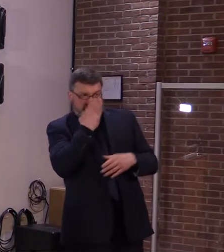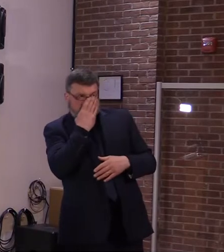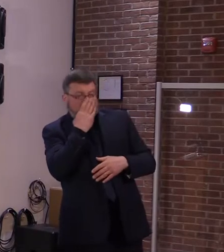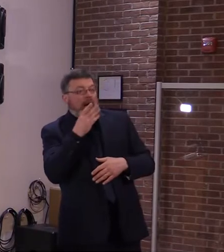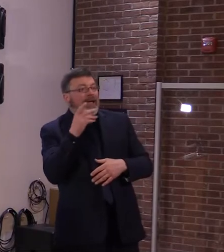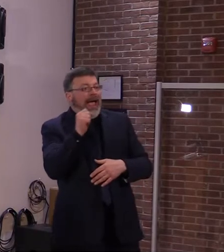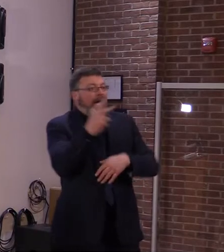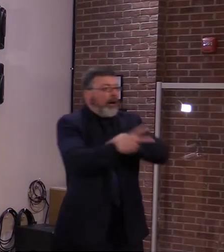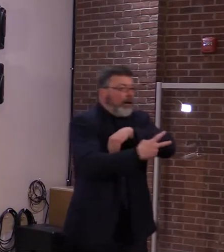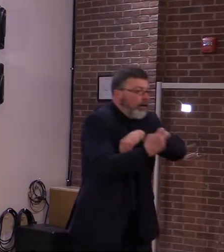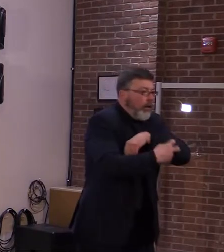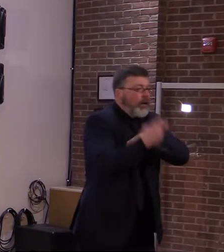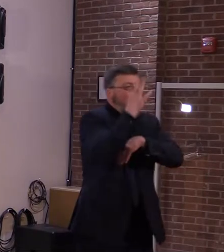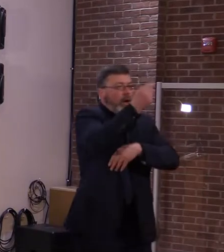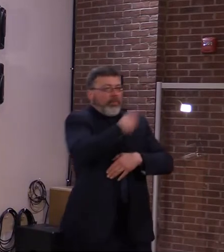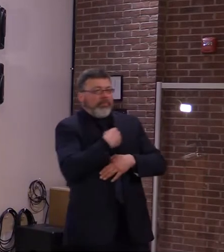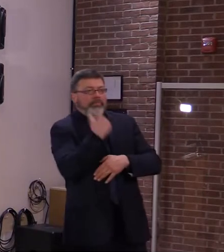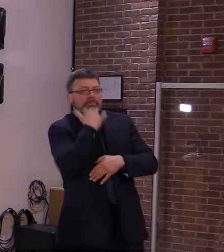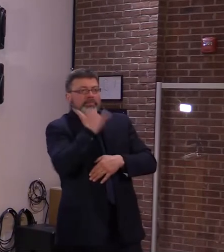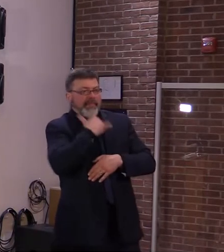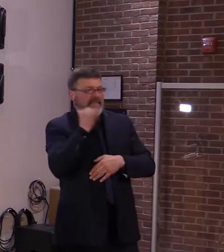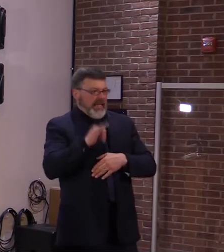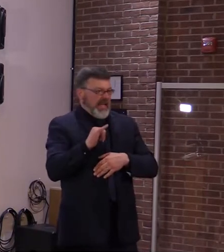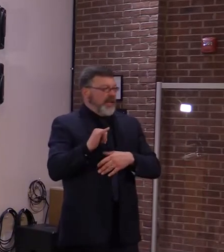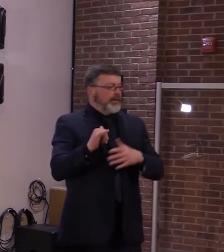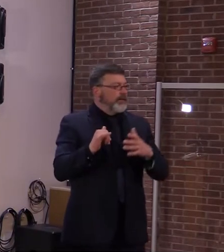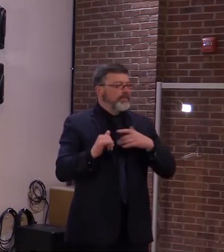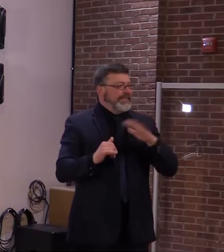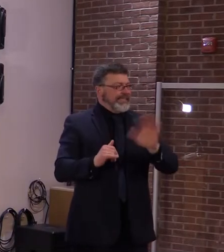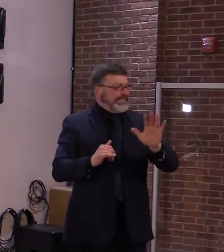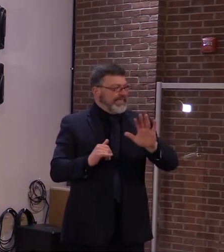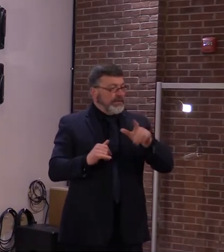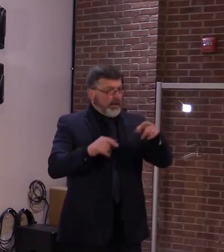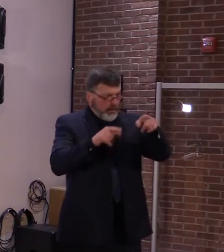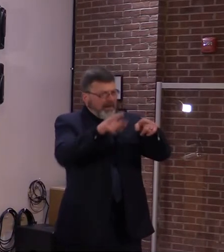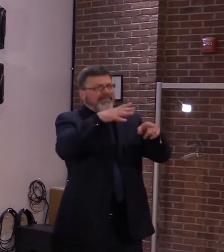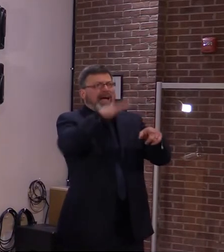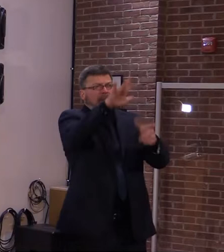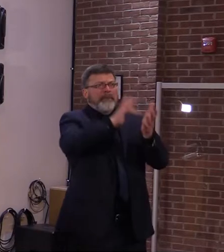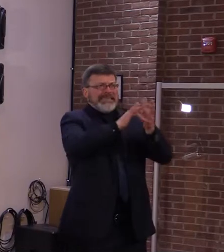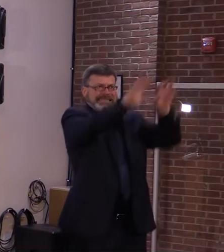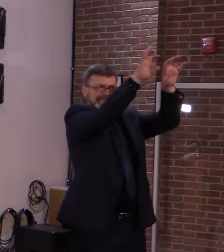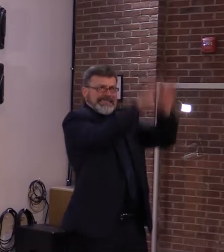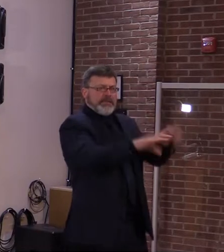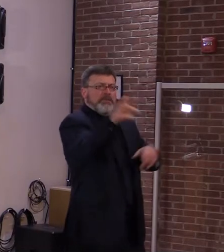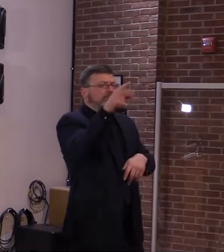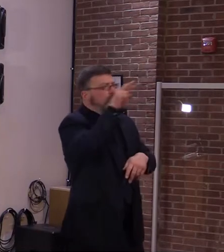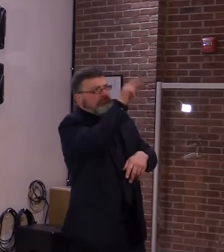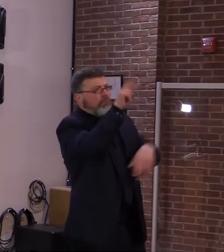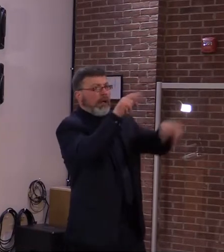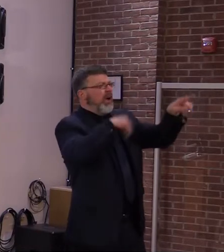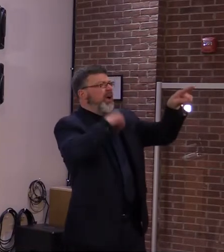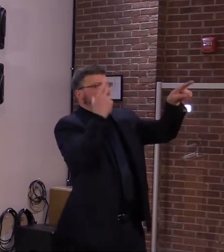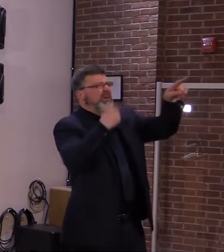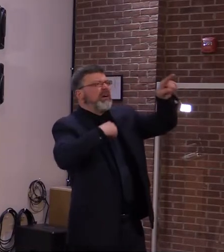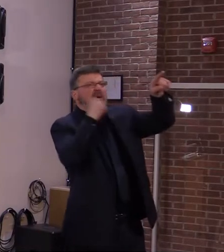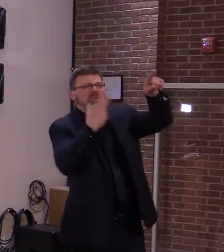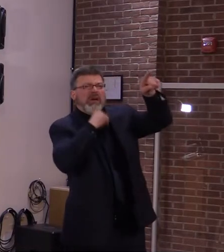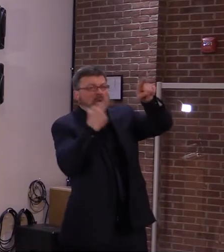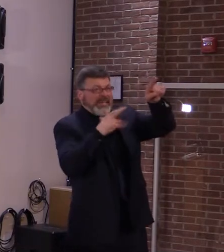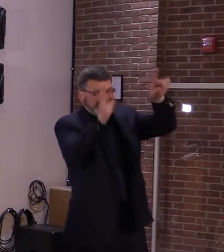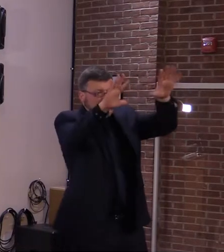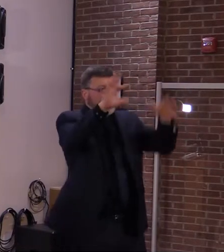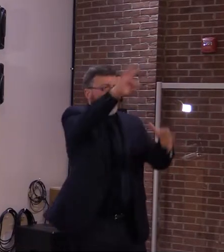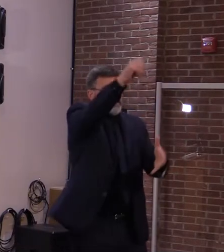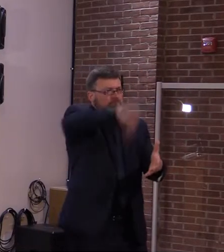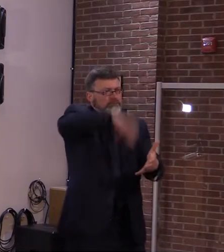and dispose of it safely. Take a few minutes this weekend to go through your medicine cabinets and safely dispose